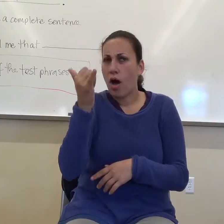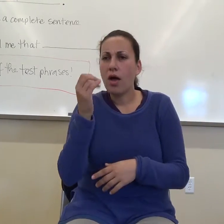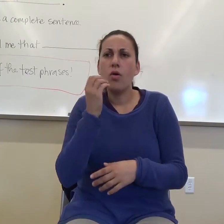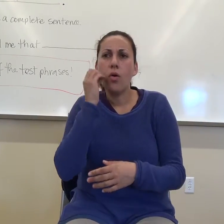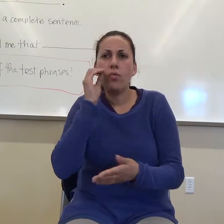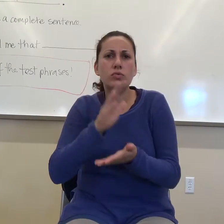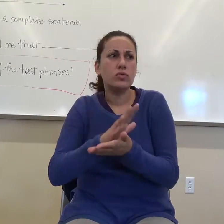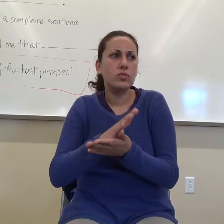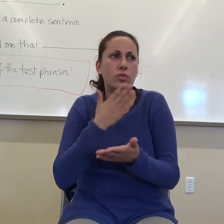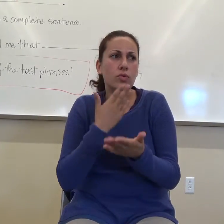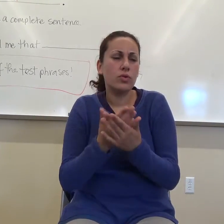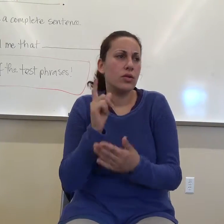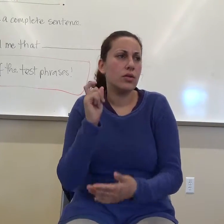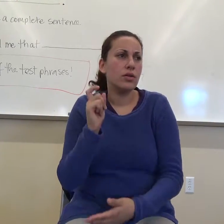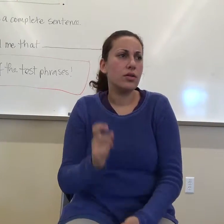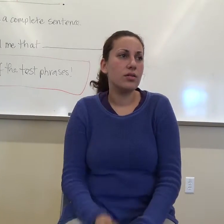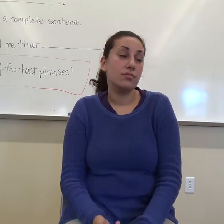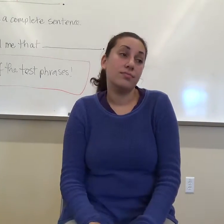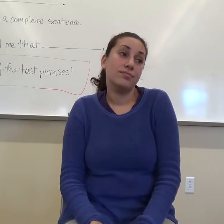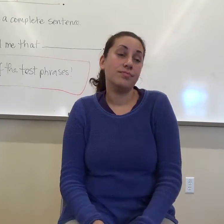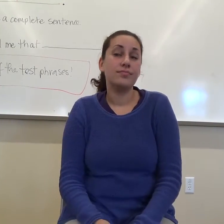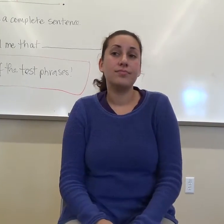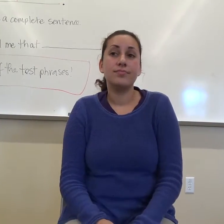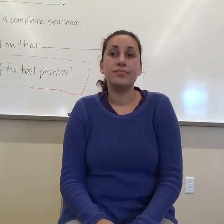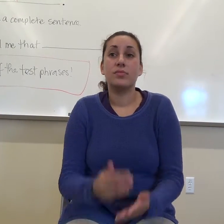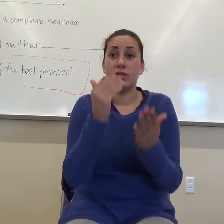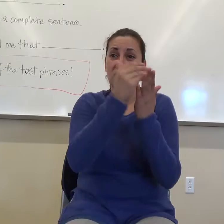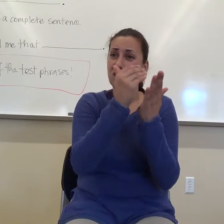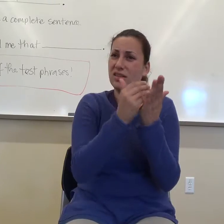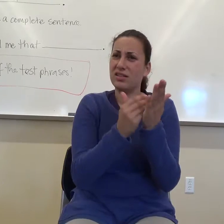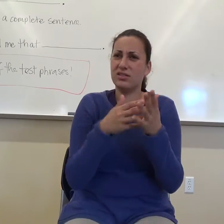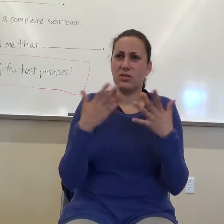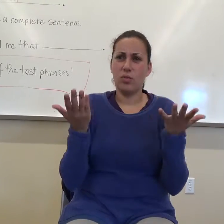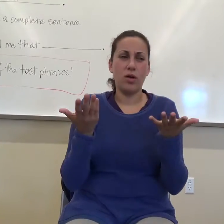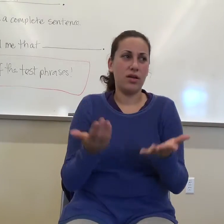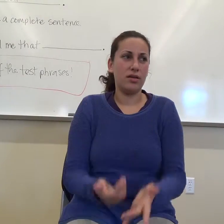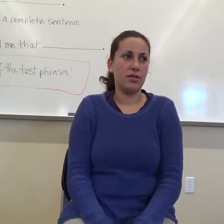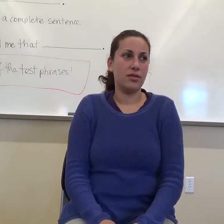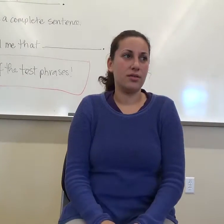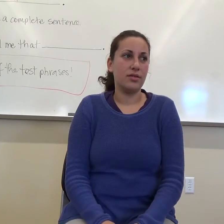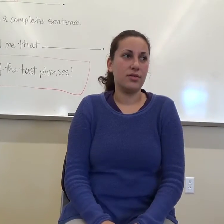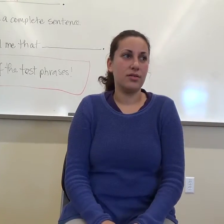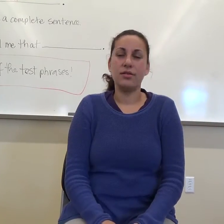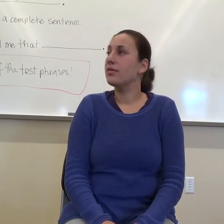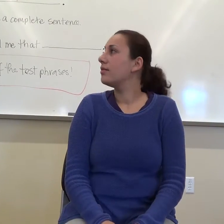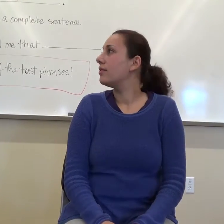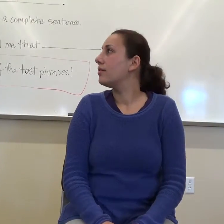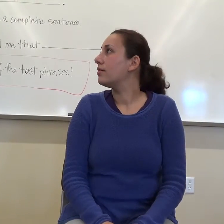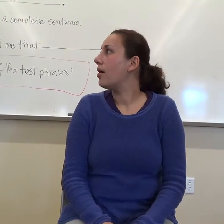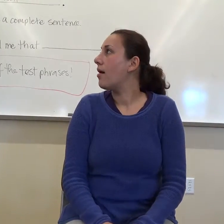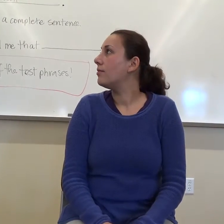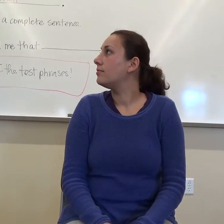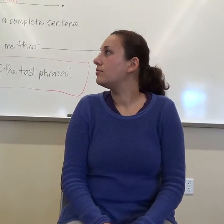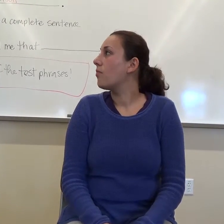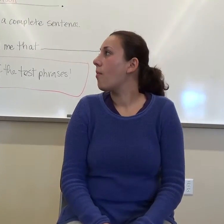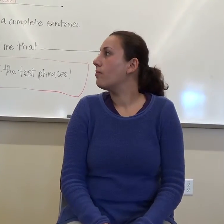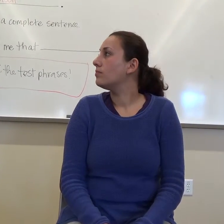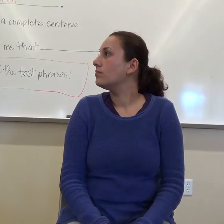Okay, so what's the list here? a list of the successes.